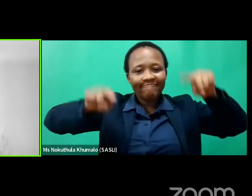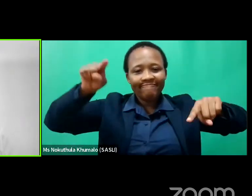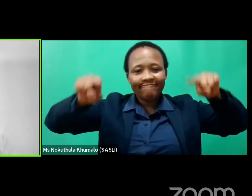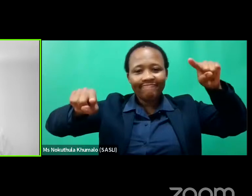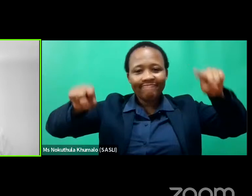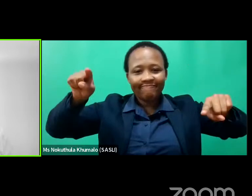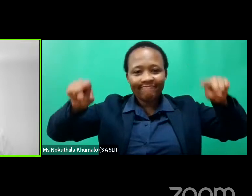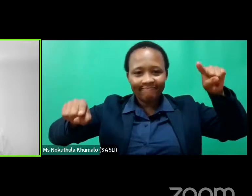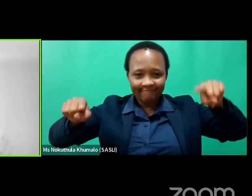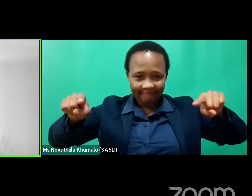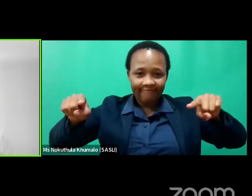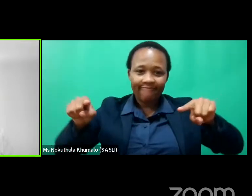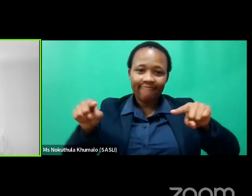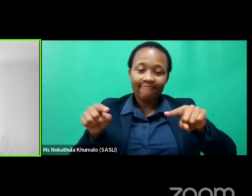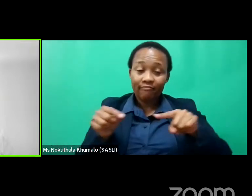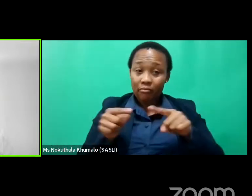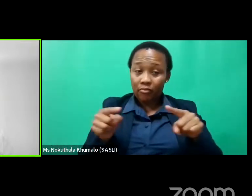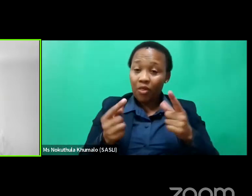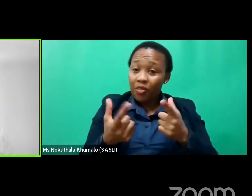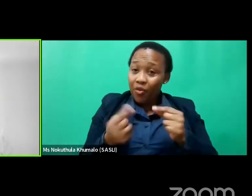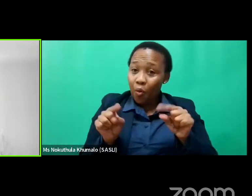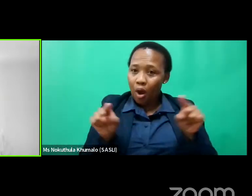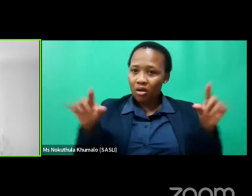actually come together